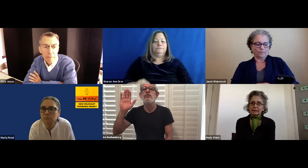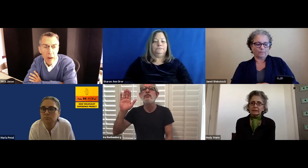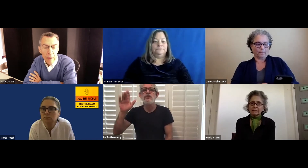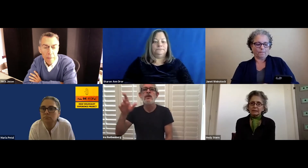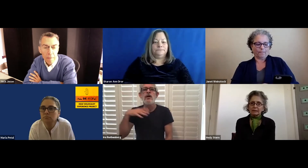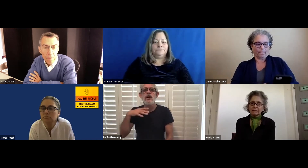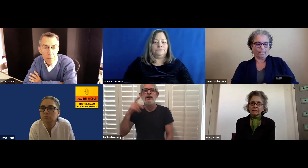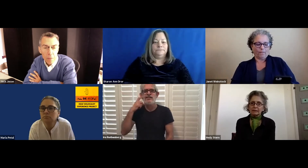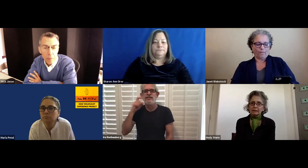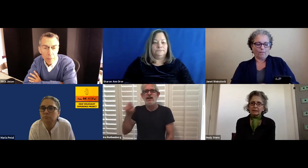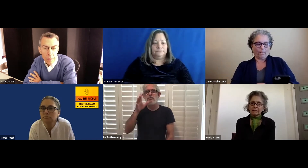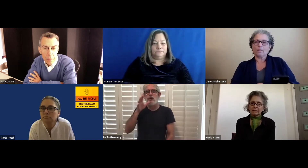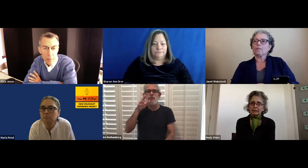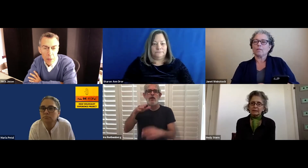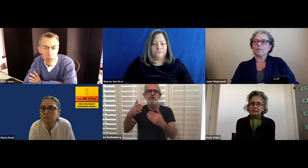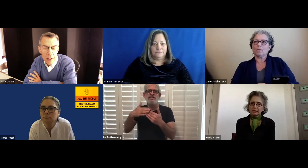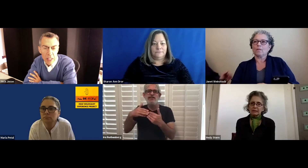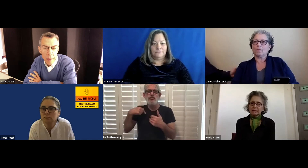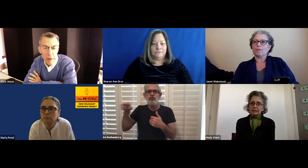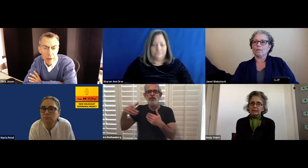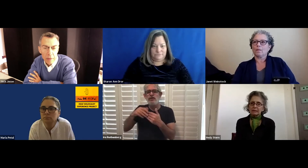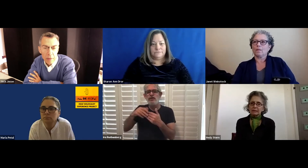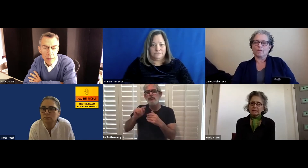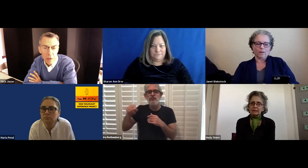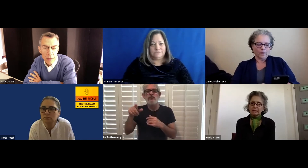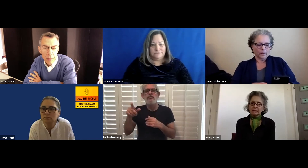Ira? I just asked my mother, who was nearby here,